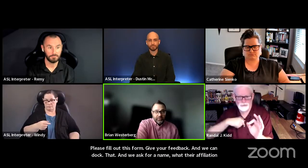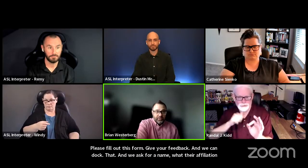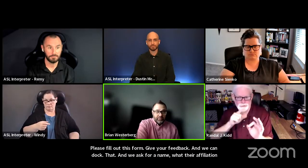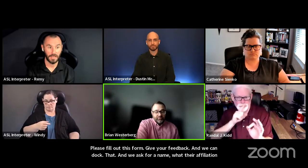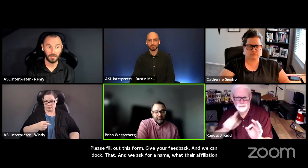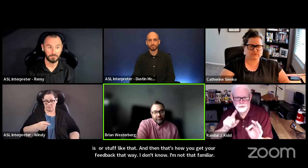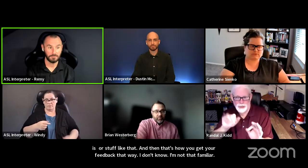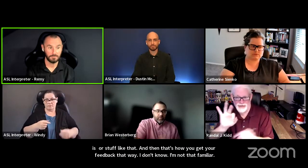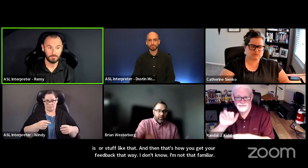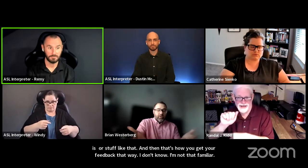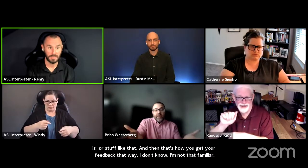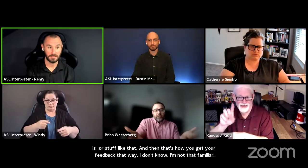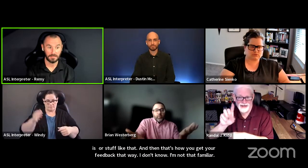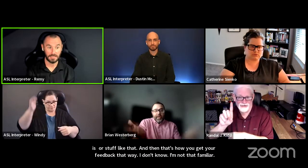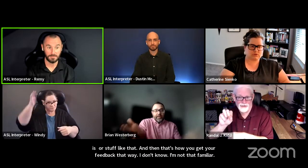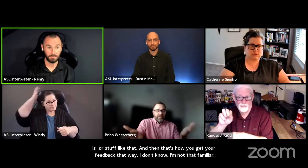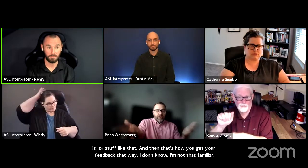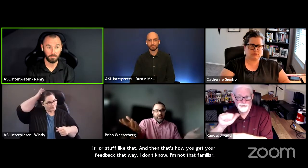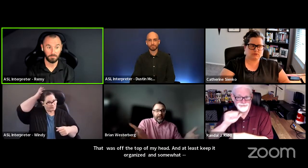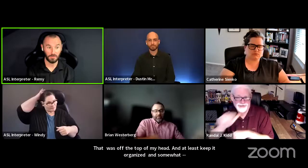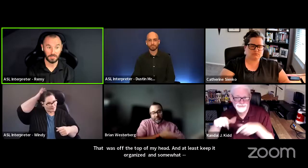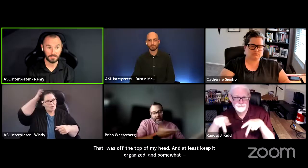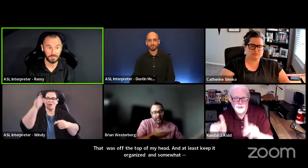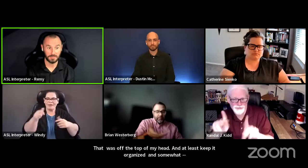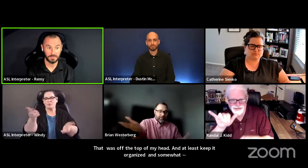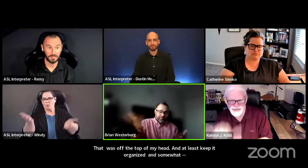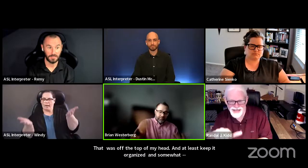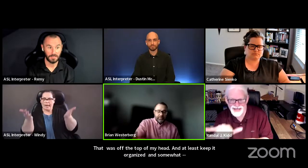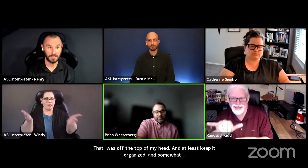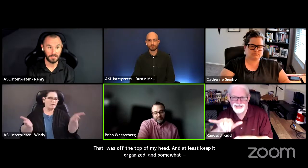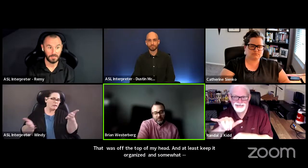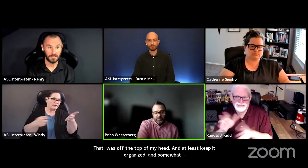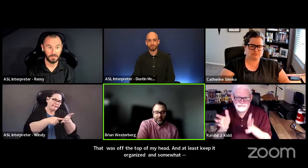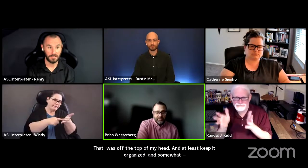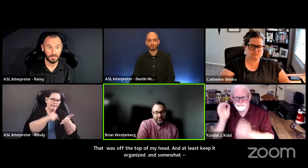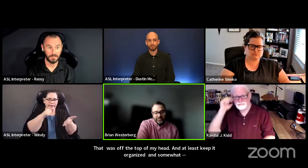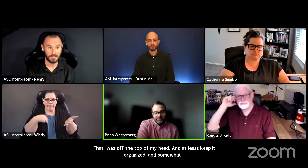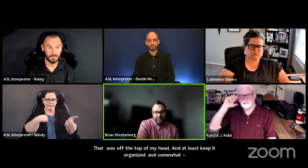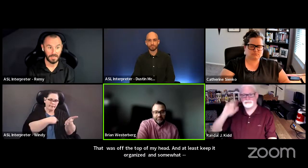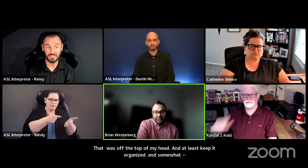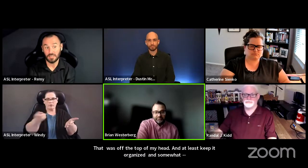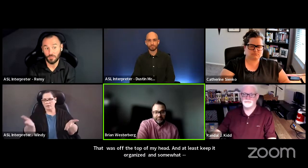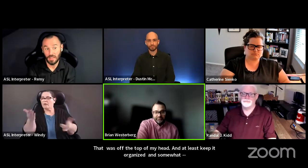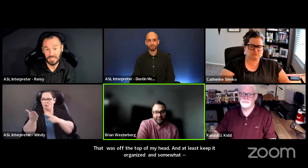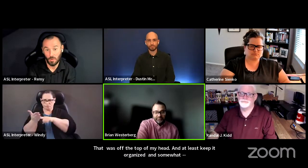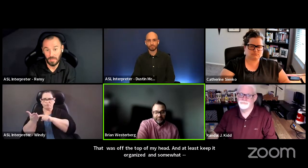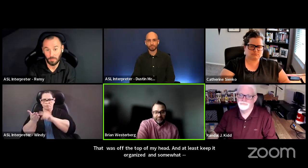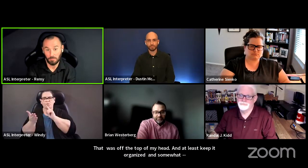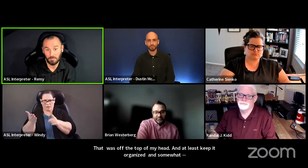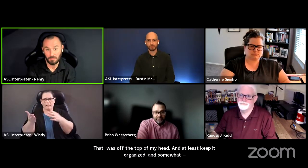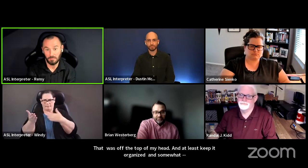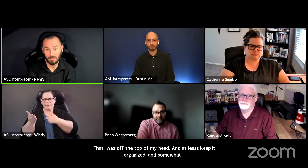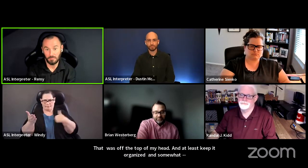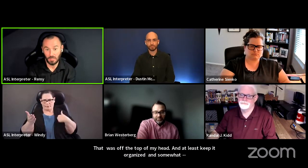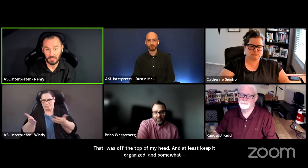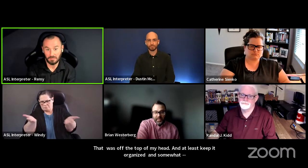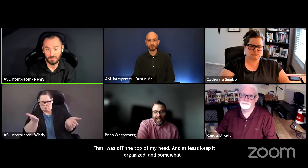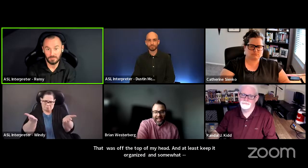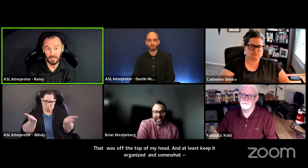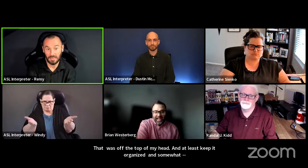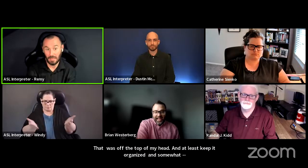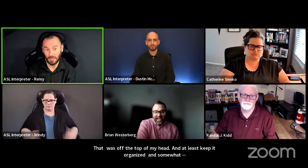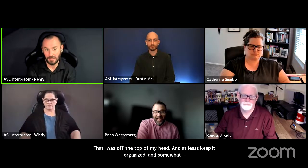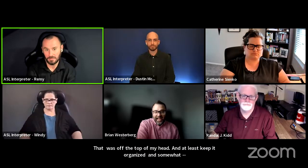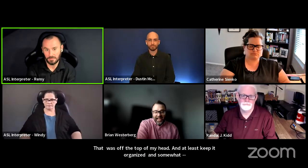then you have to wait, That's perfect. non-members, those kind of things. Yeah, I just didn't know if ADOA